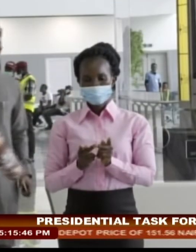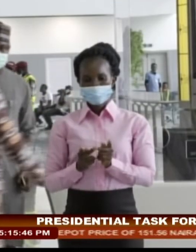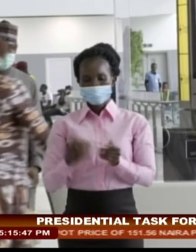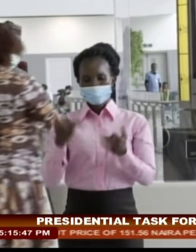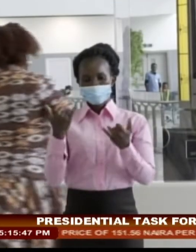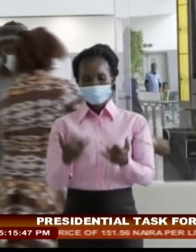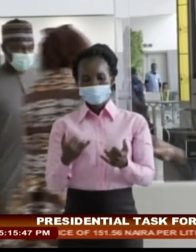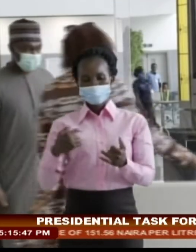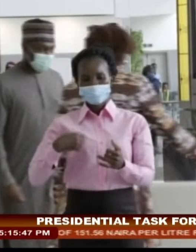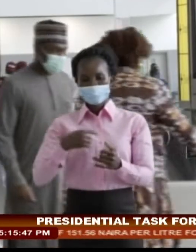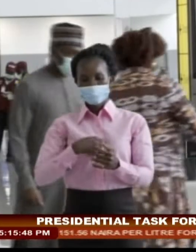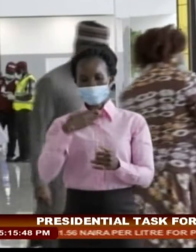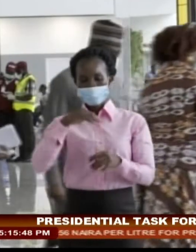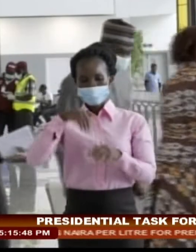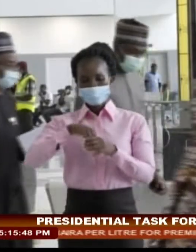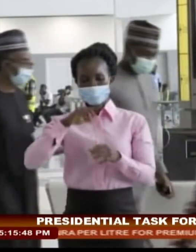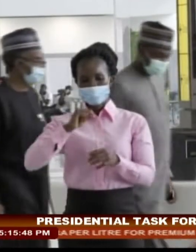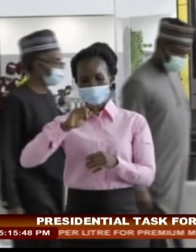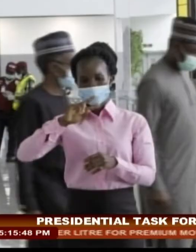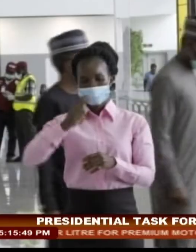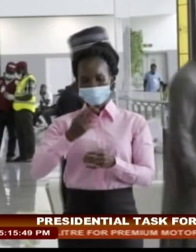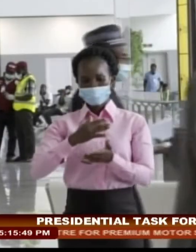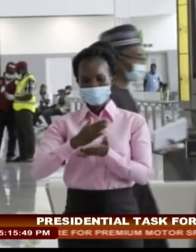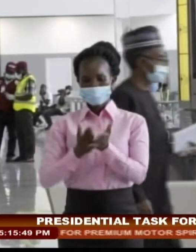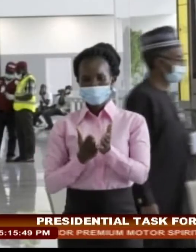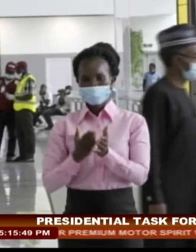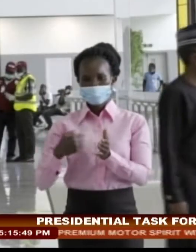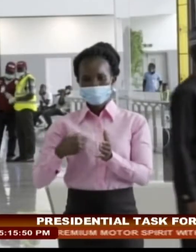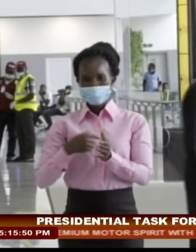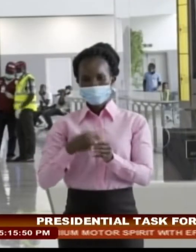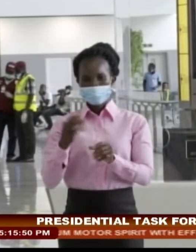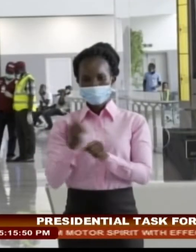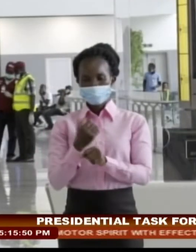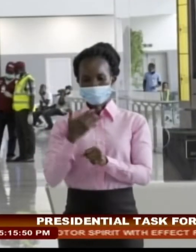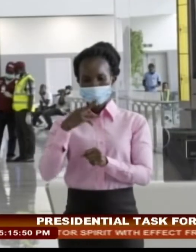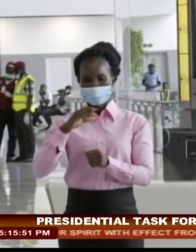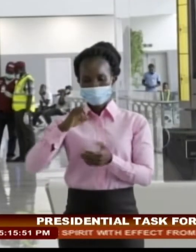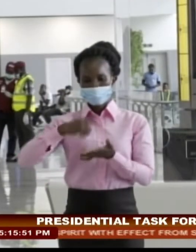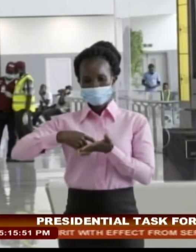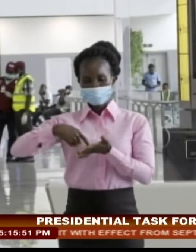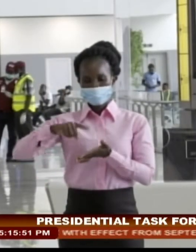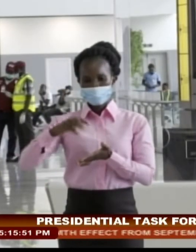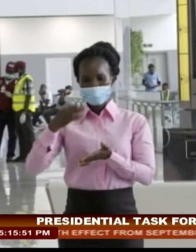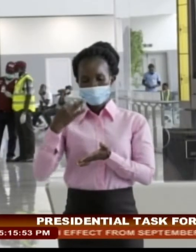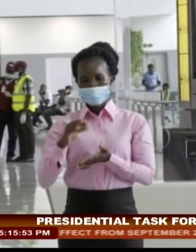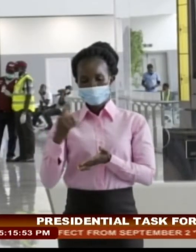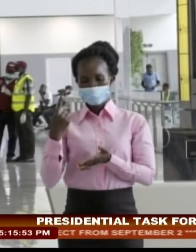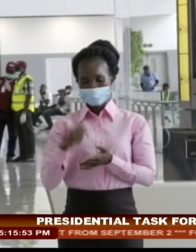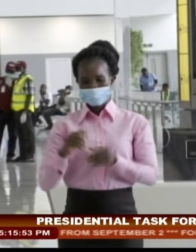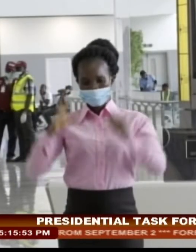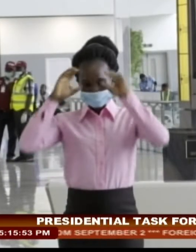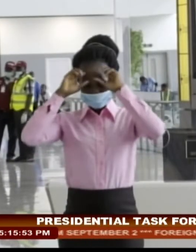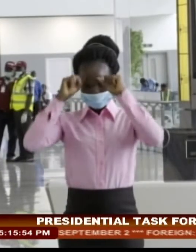Now we're in the second part. We'll take the remarks of the chairman of the Presidential Task